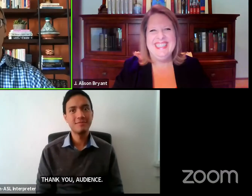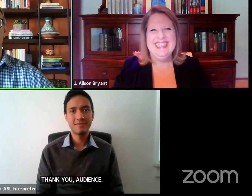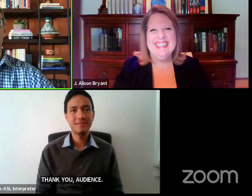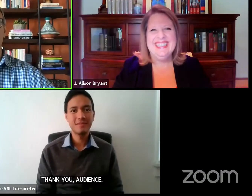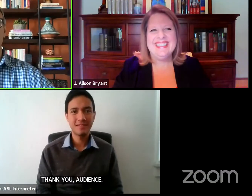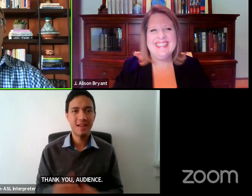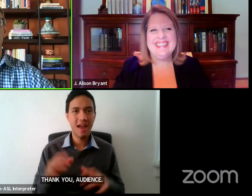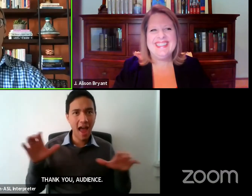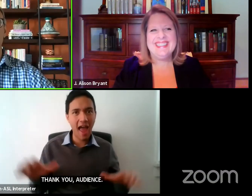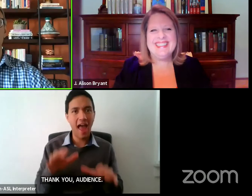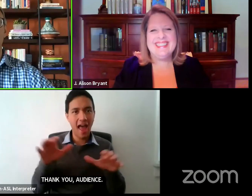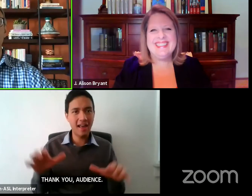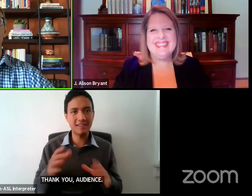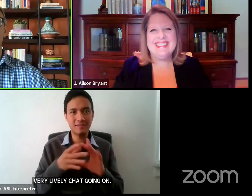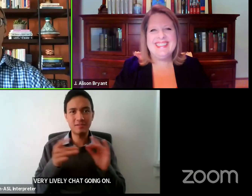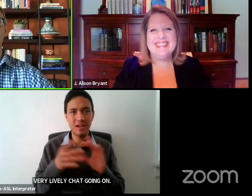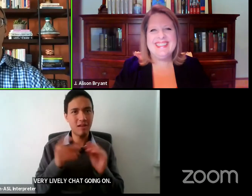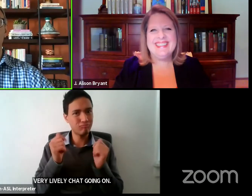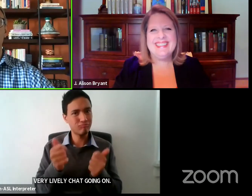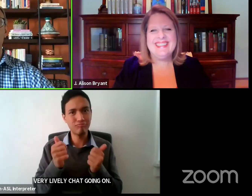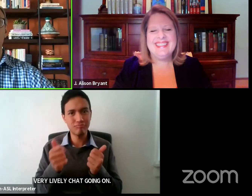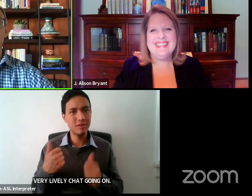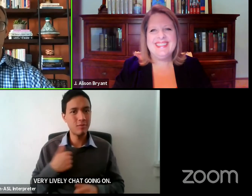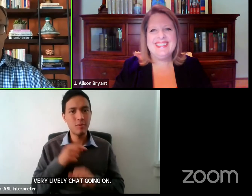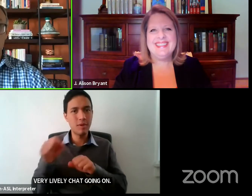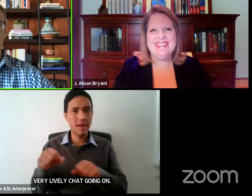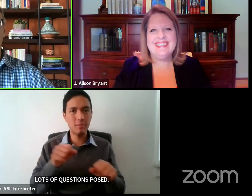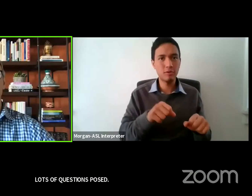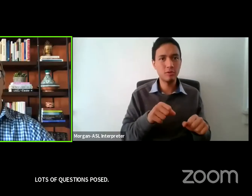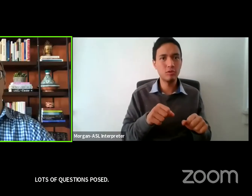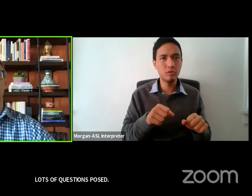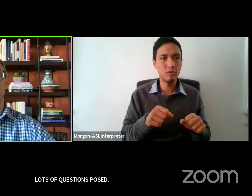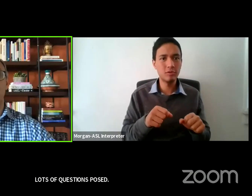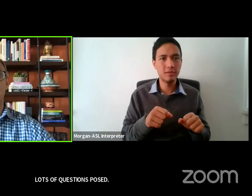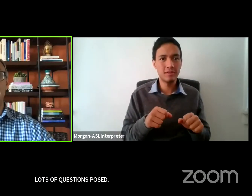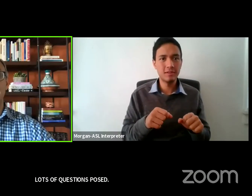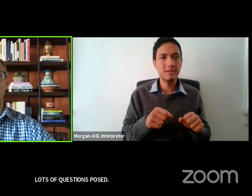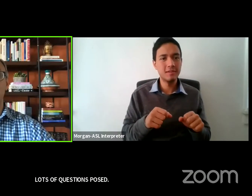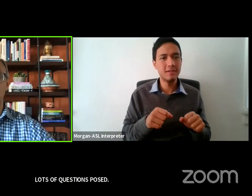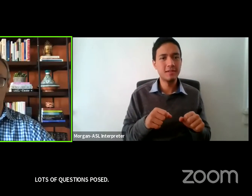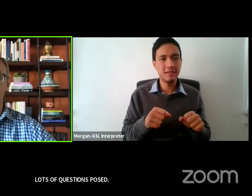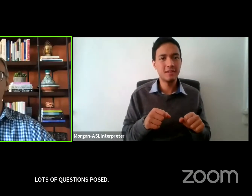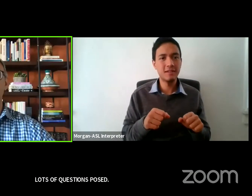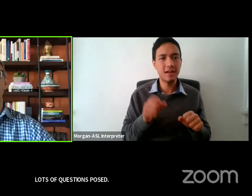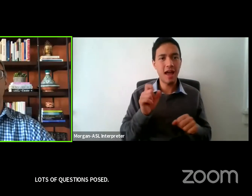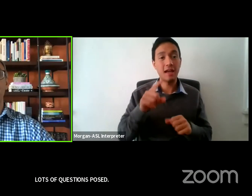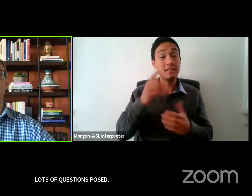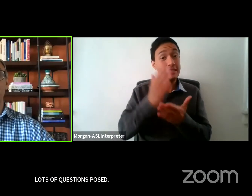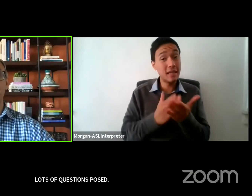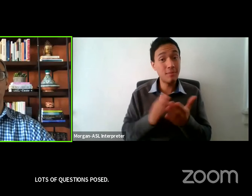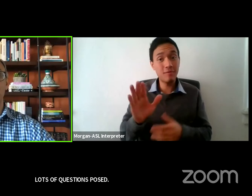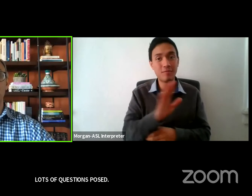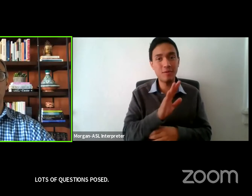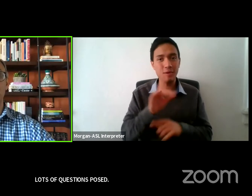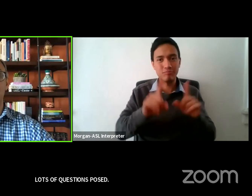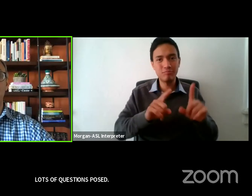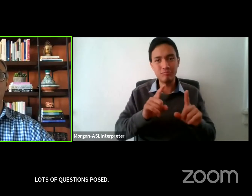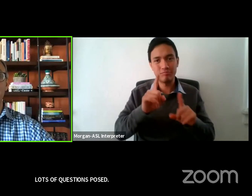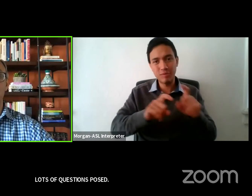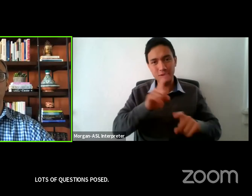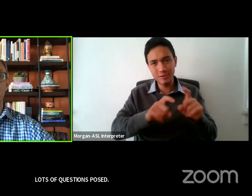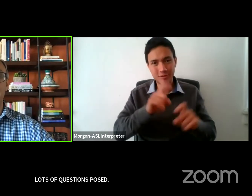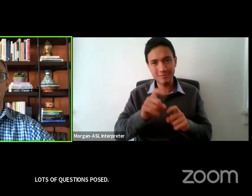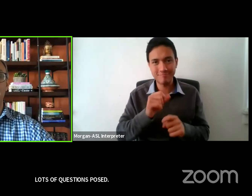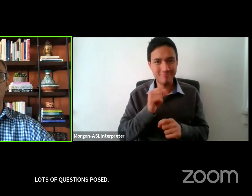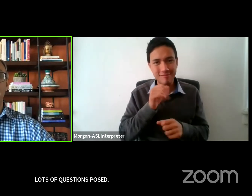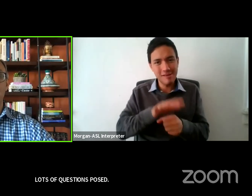on. Lots of questions posed. We were able to put some of those questions to our panelists, not all of them, of course. We didn't quite have